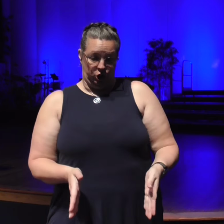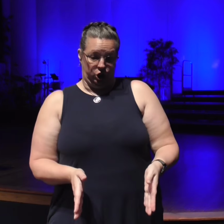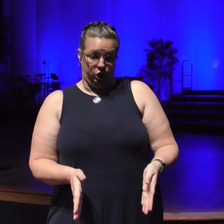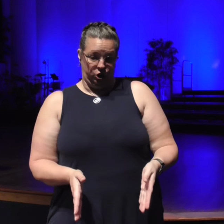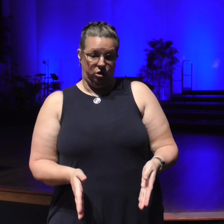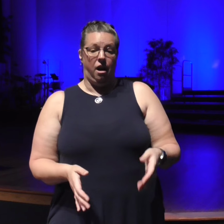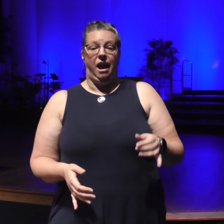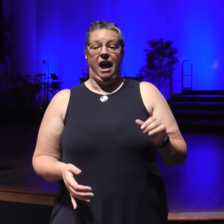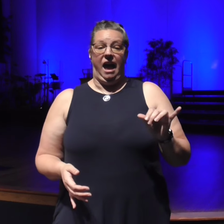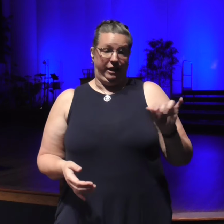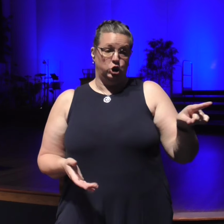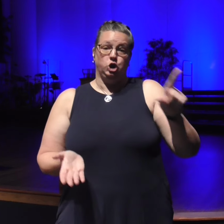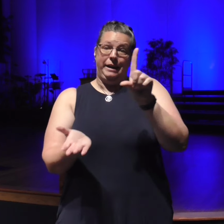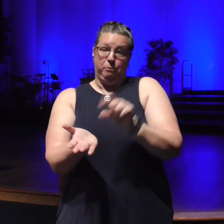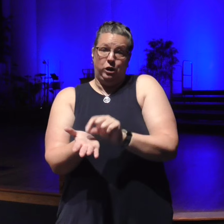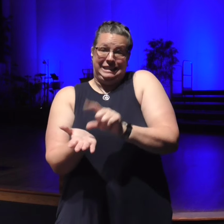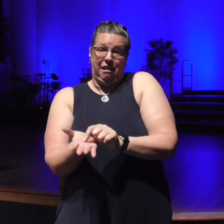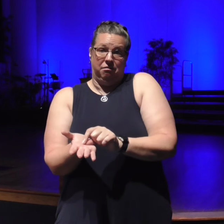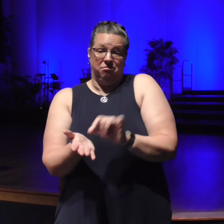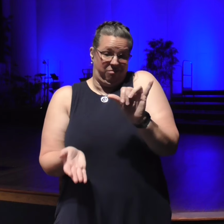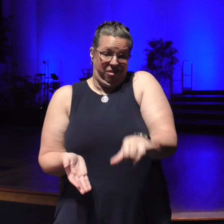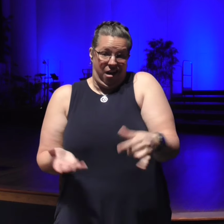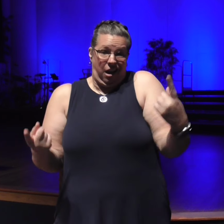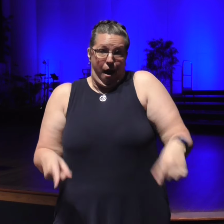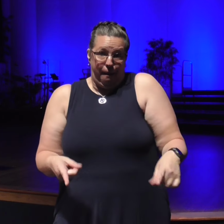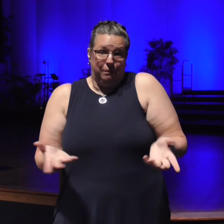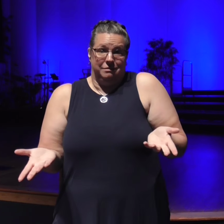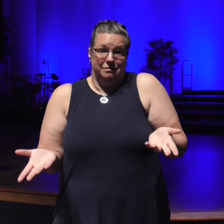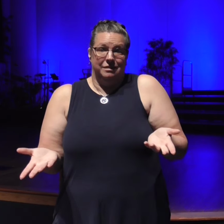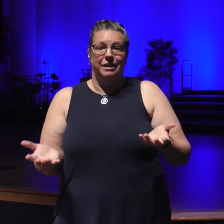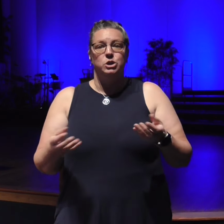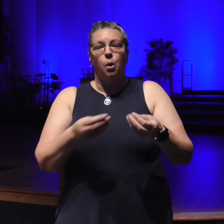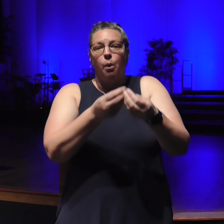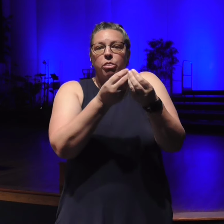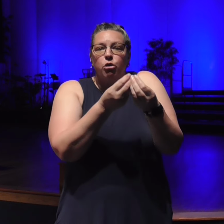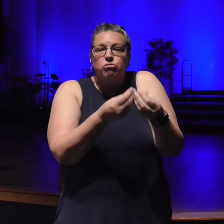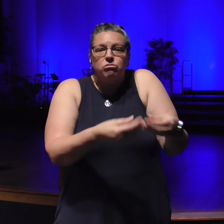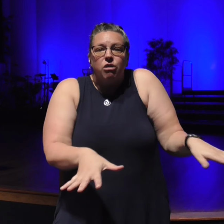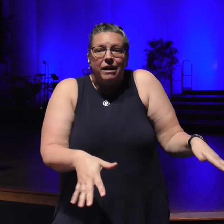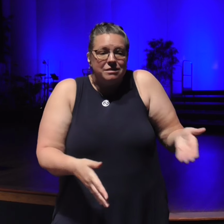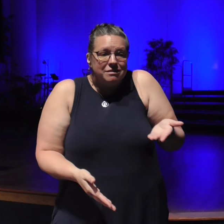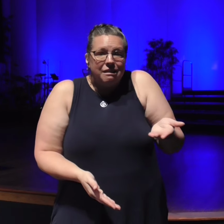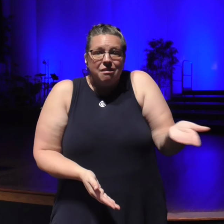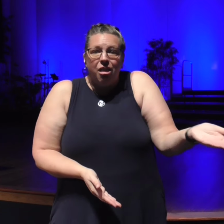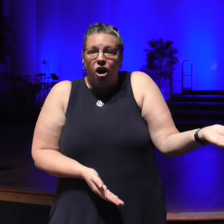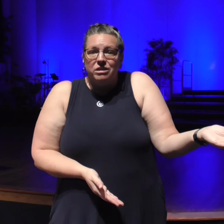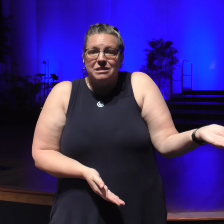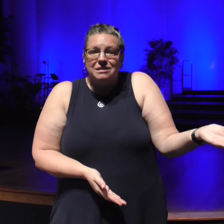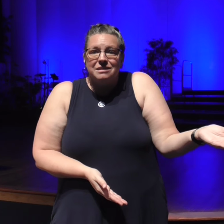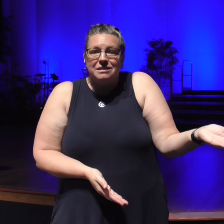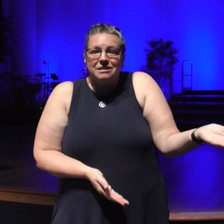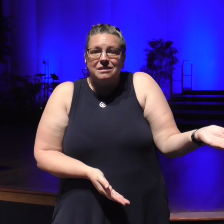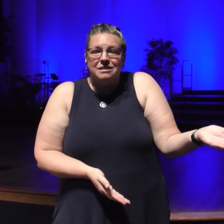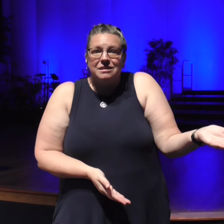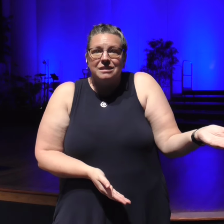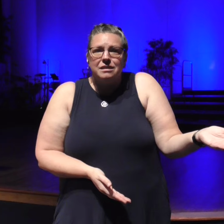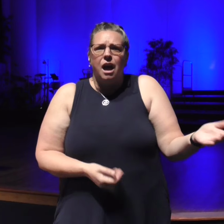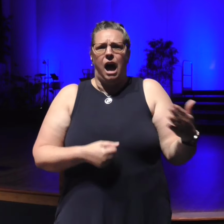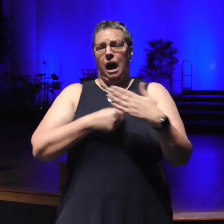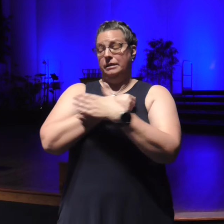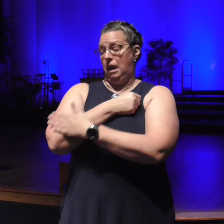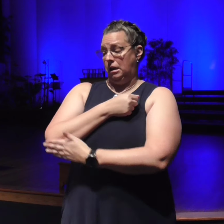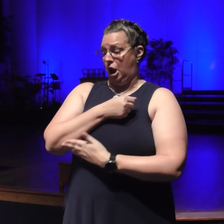action happened. But again, it's that lost piece. And so As a country